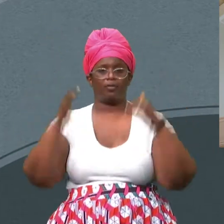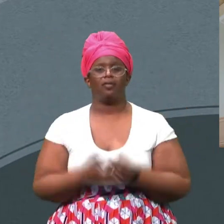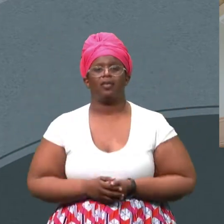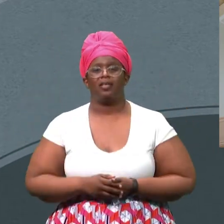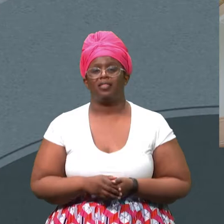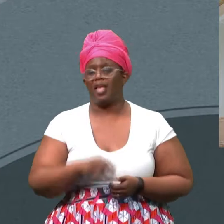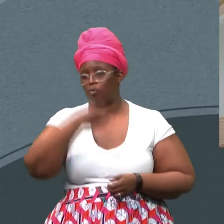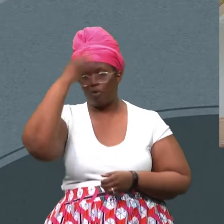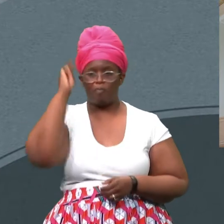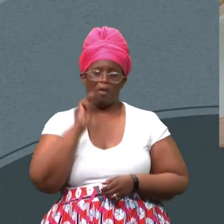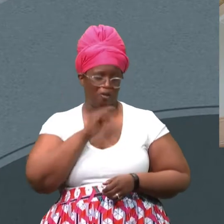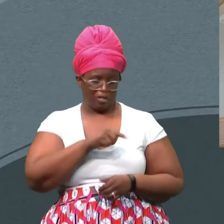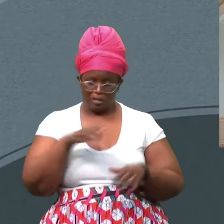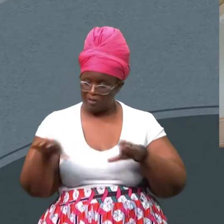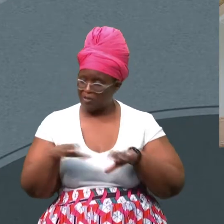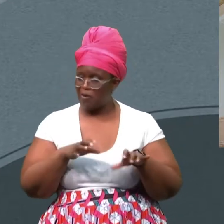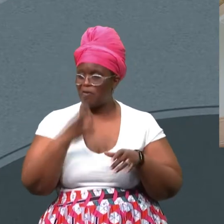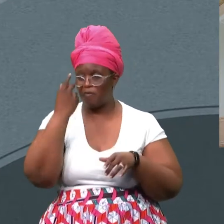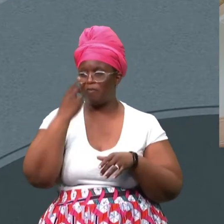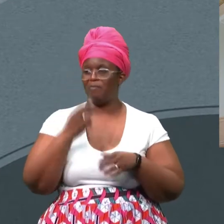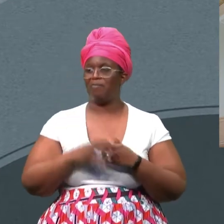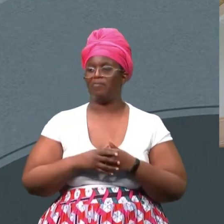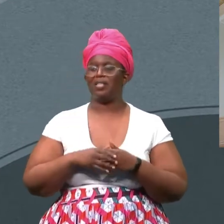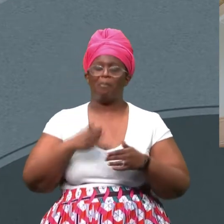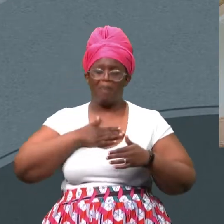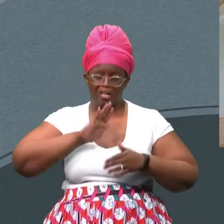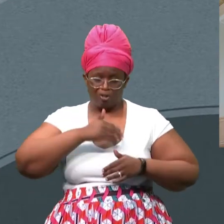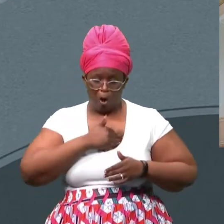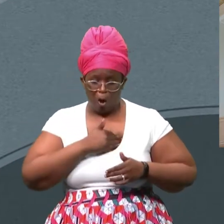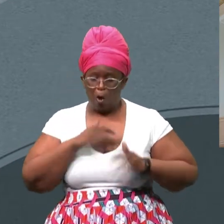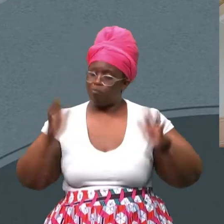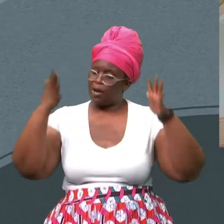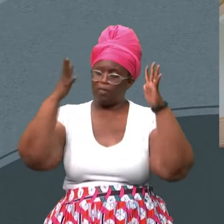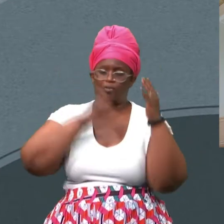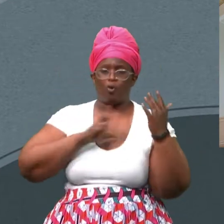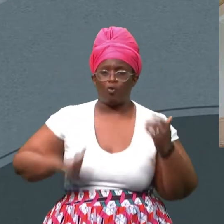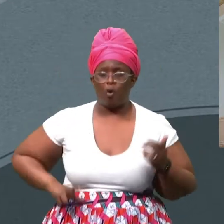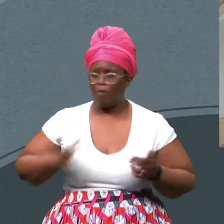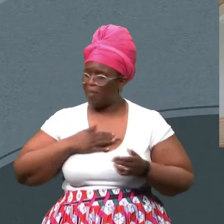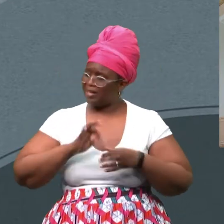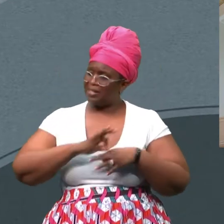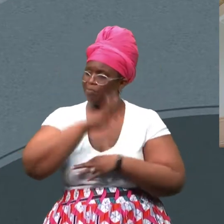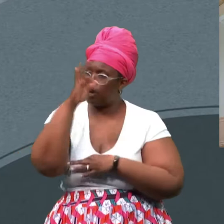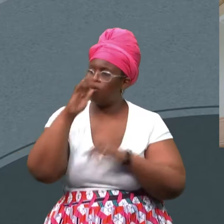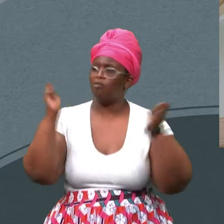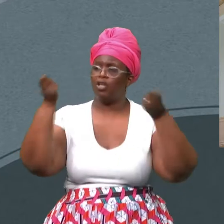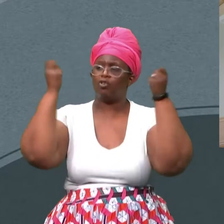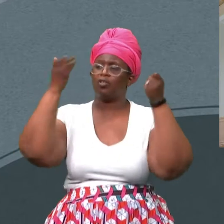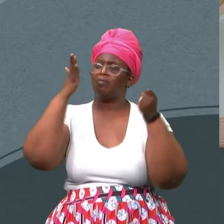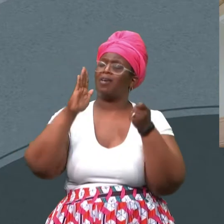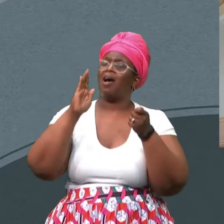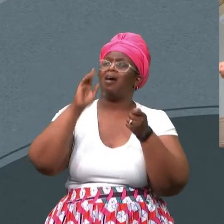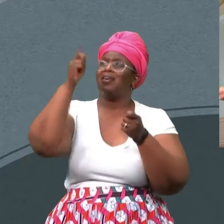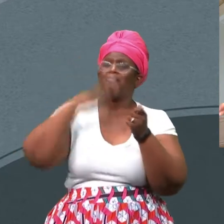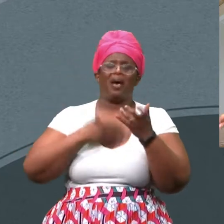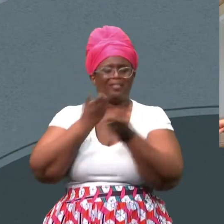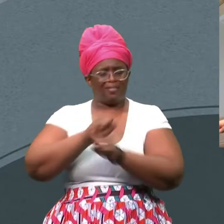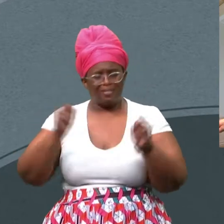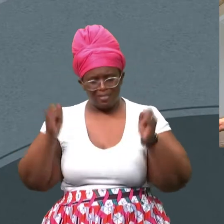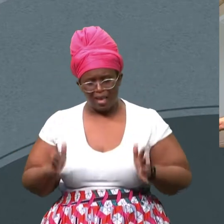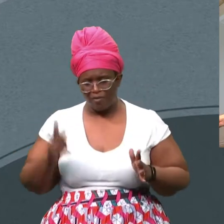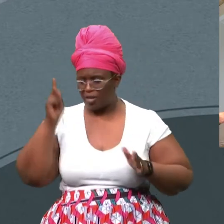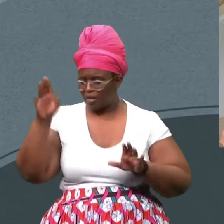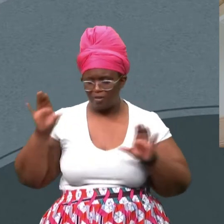soul magnifies the Lord, and my spirit rejoices in God my Savior, for he has done some